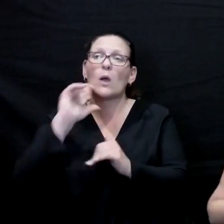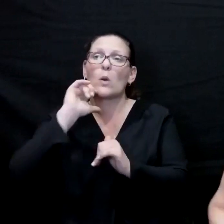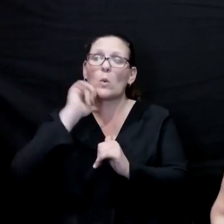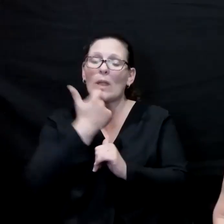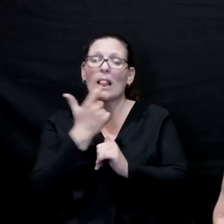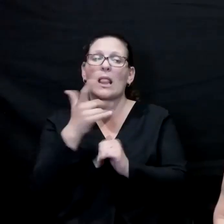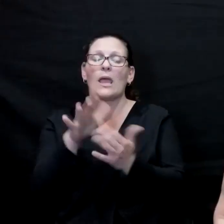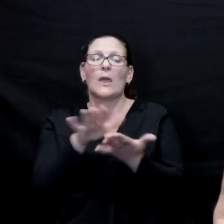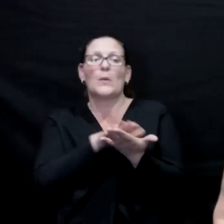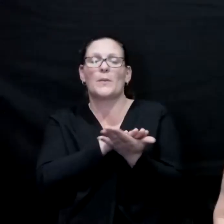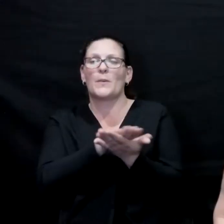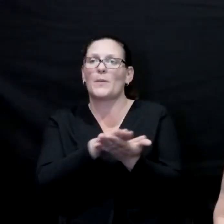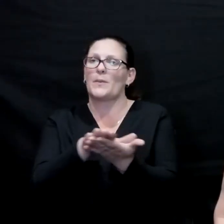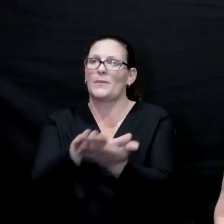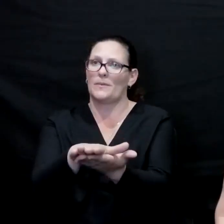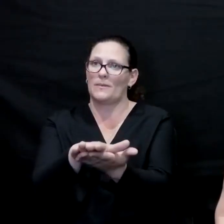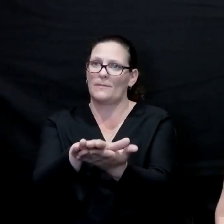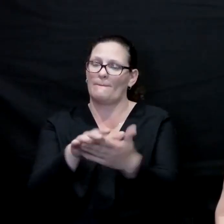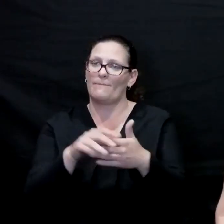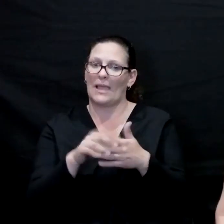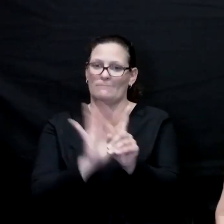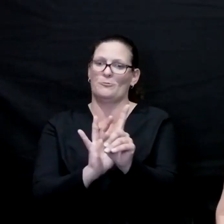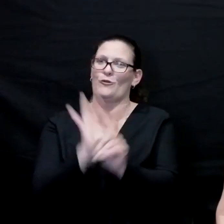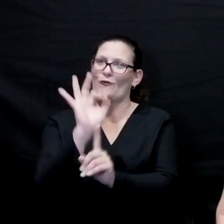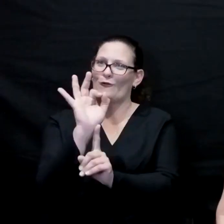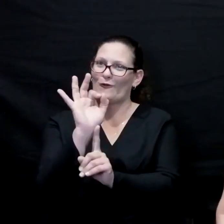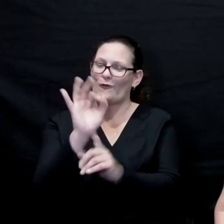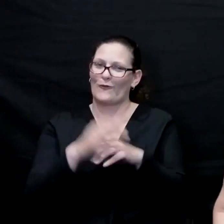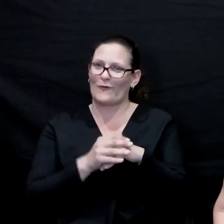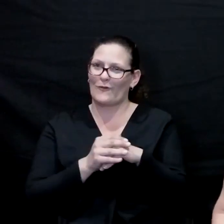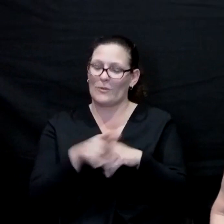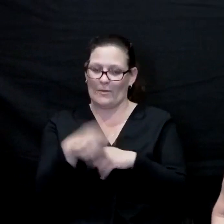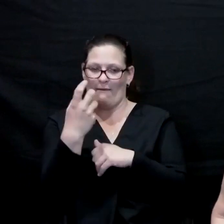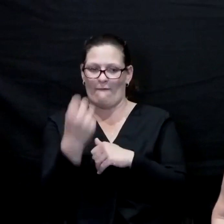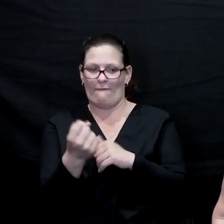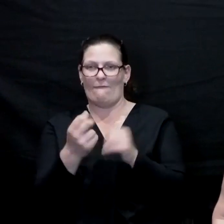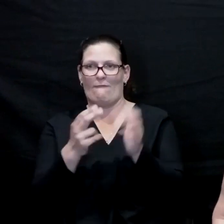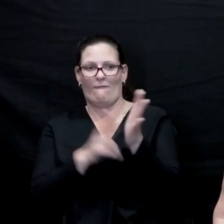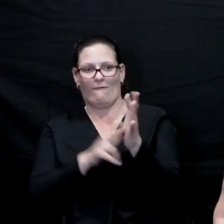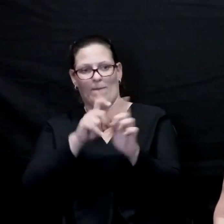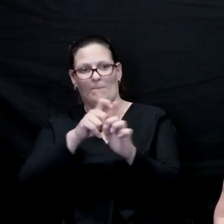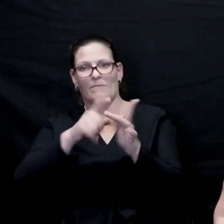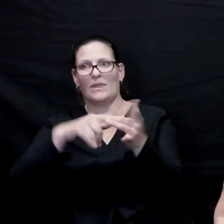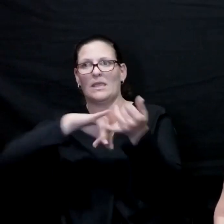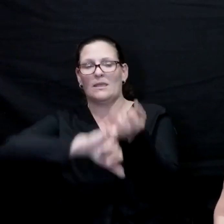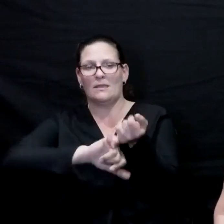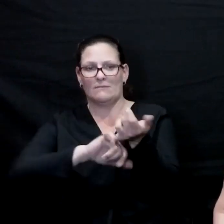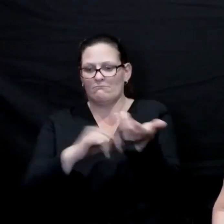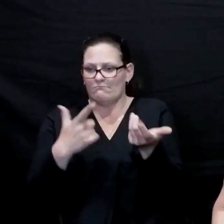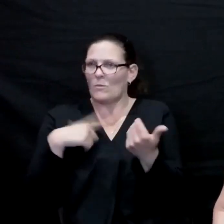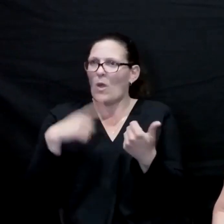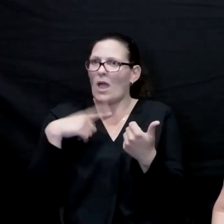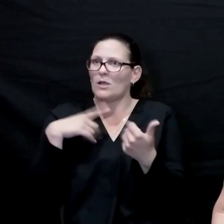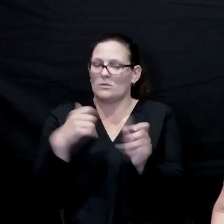much better. And the scheme is there to build capacity and to make you, you